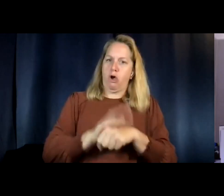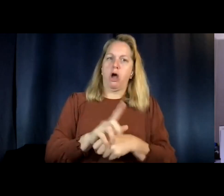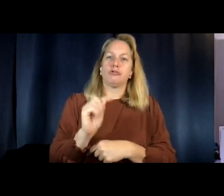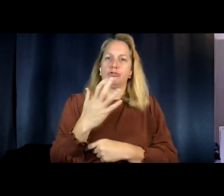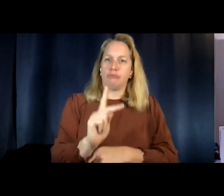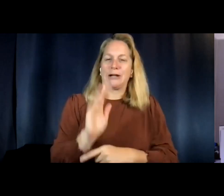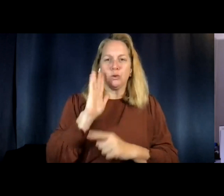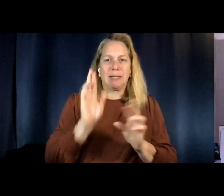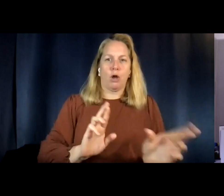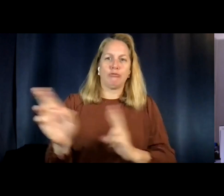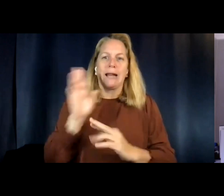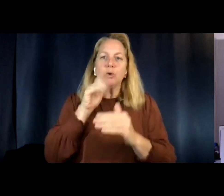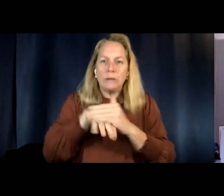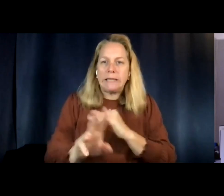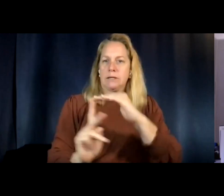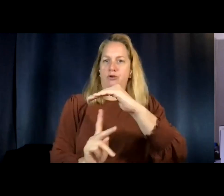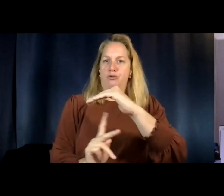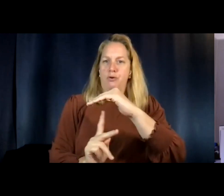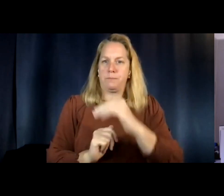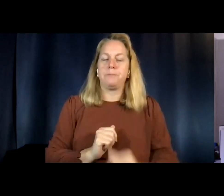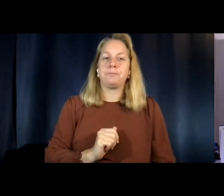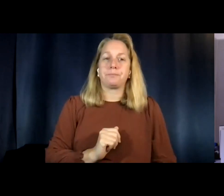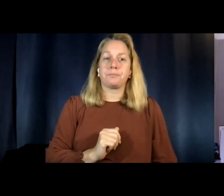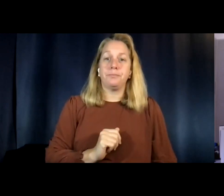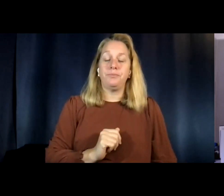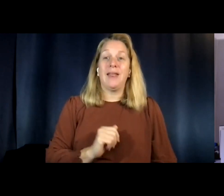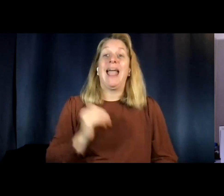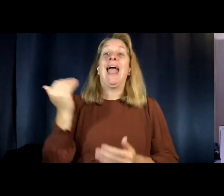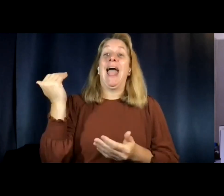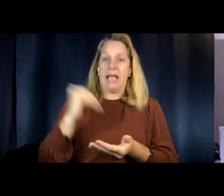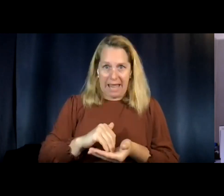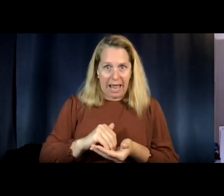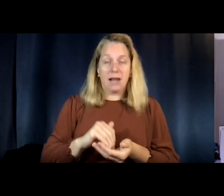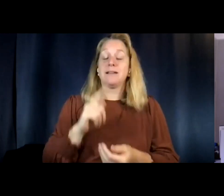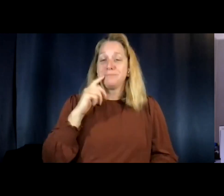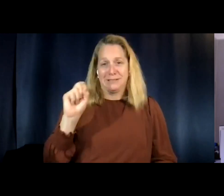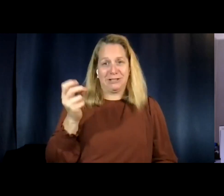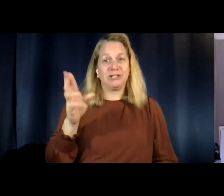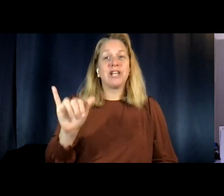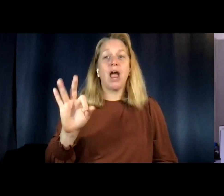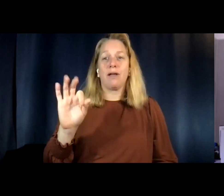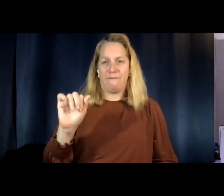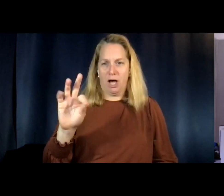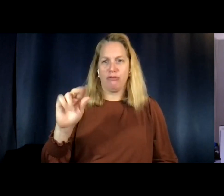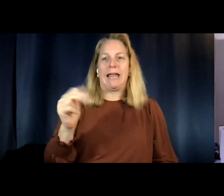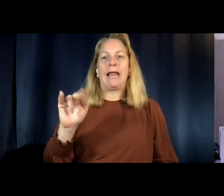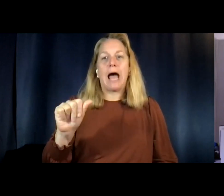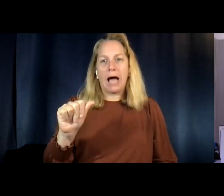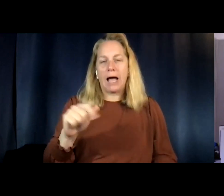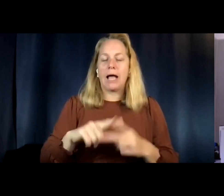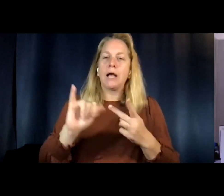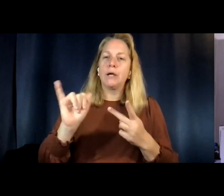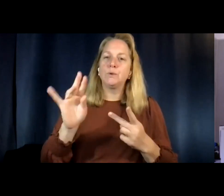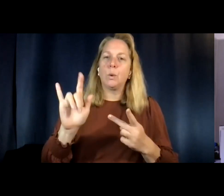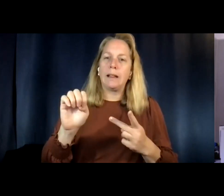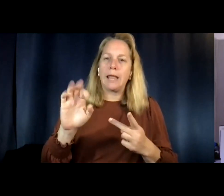at kindergarten ready. And again, that was thanks to the hard work of Sherry Farina and Julie